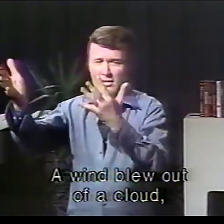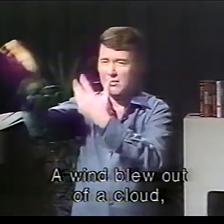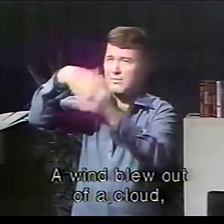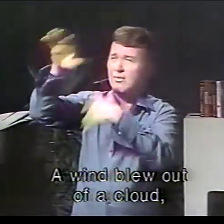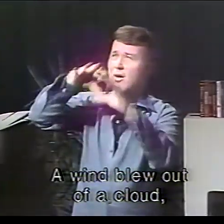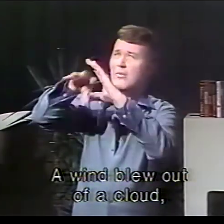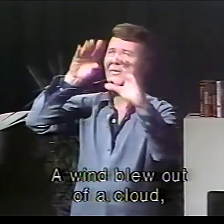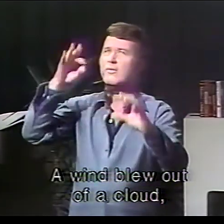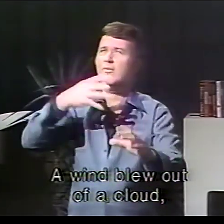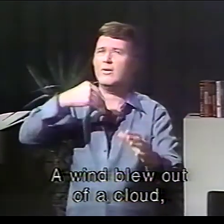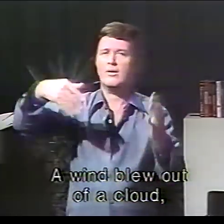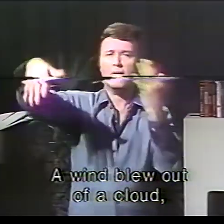blew out of a cloud,